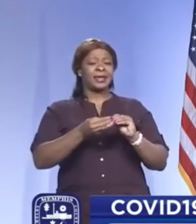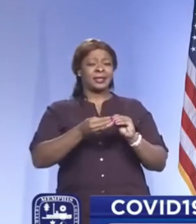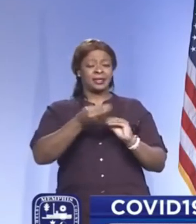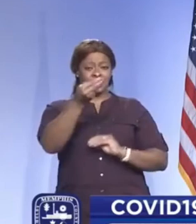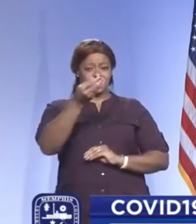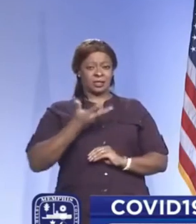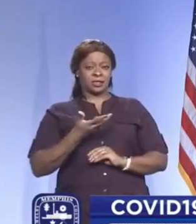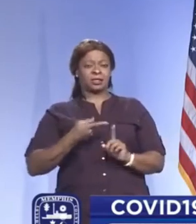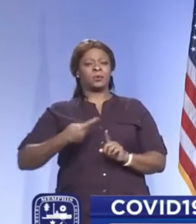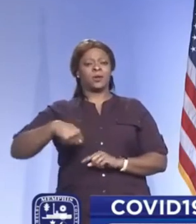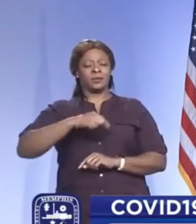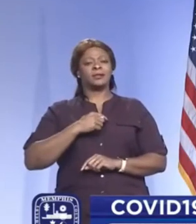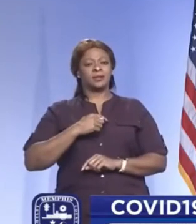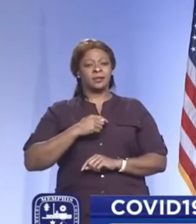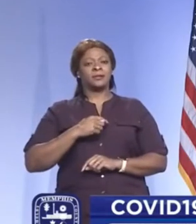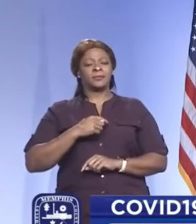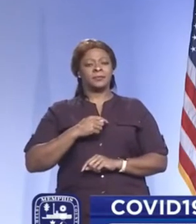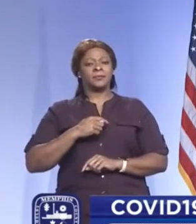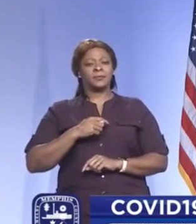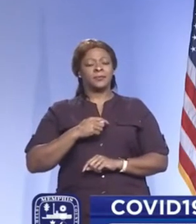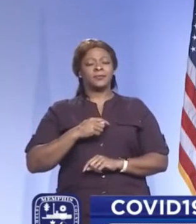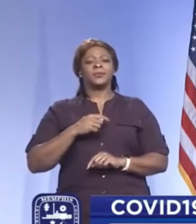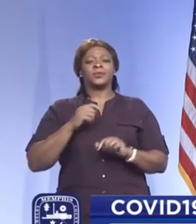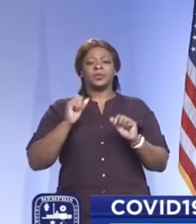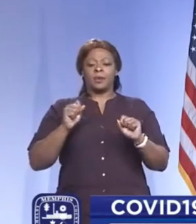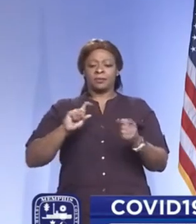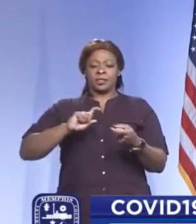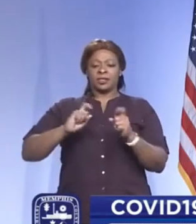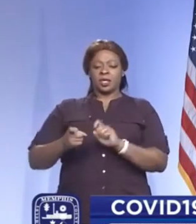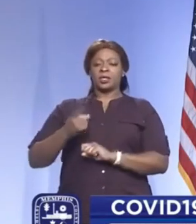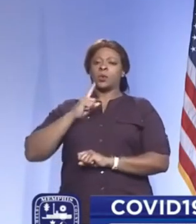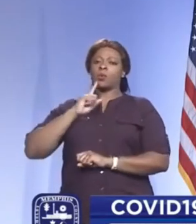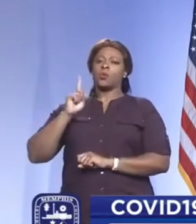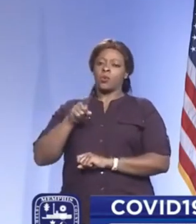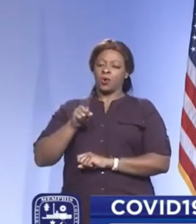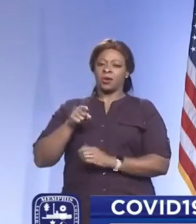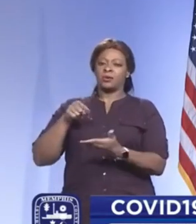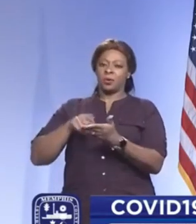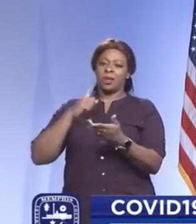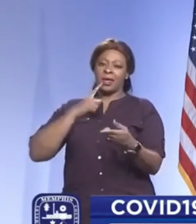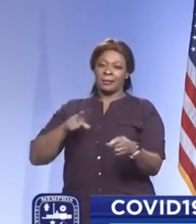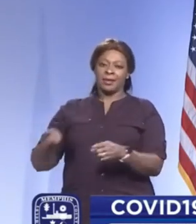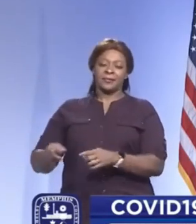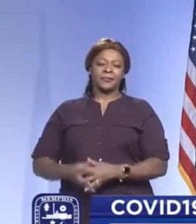dictated to us as the changes that should occur.